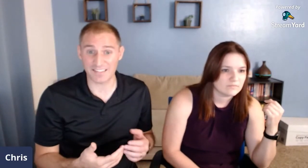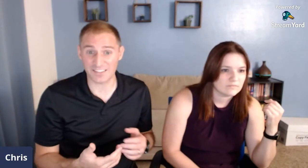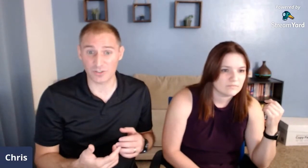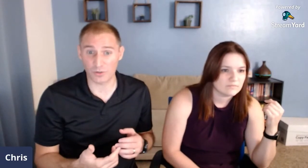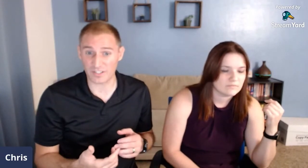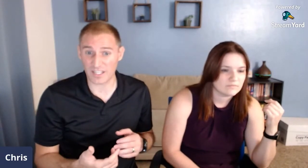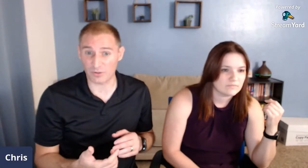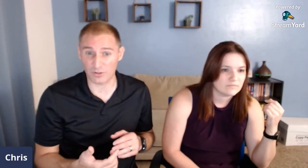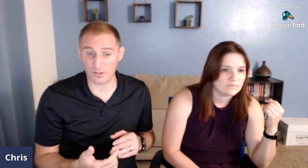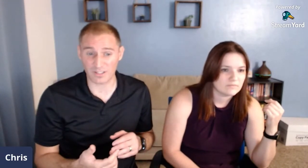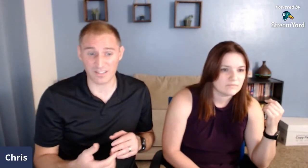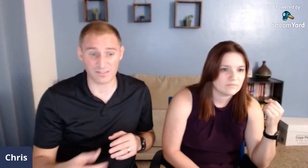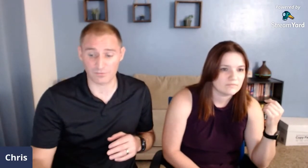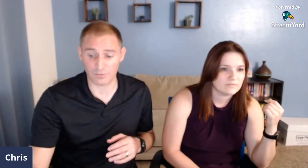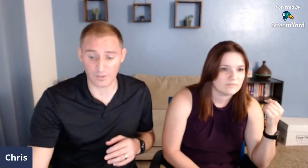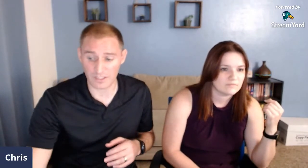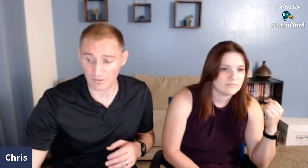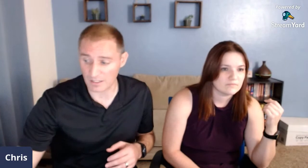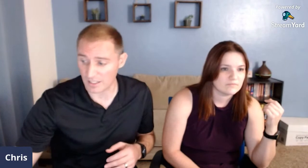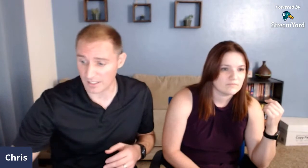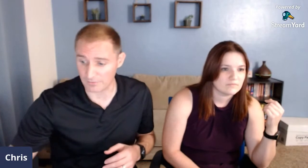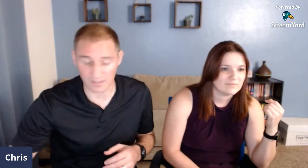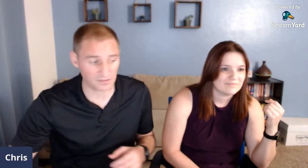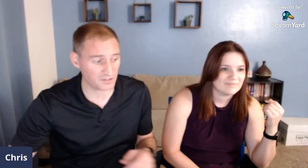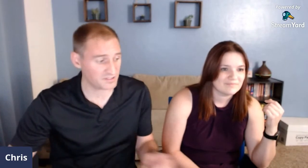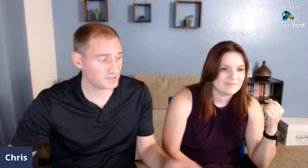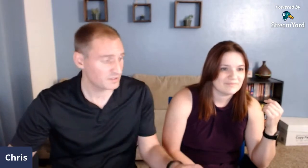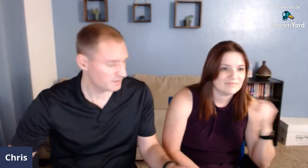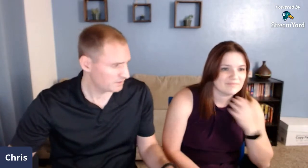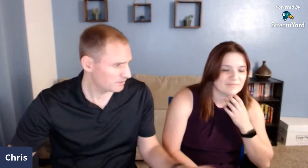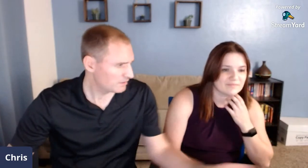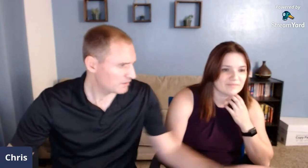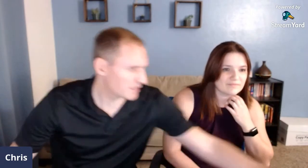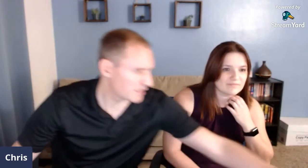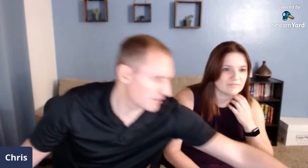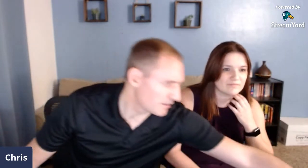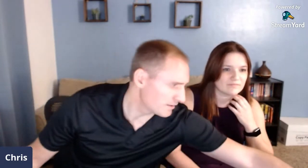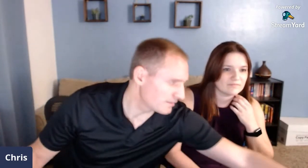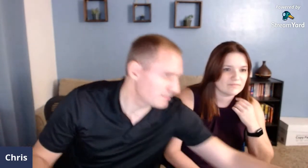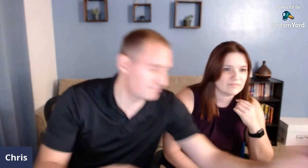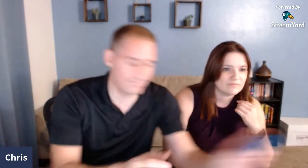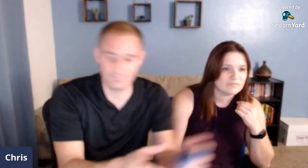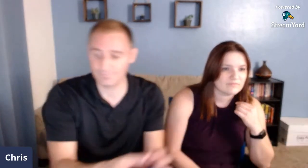classes, aslcore.org is a really great resource.